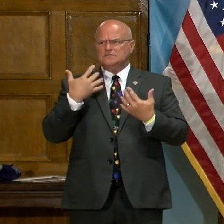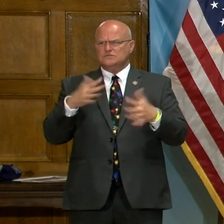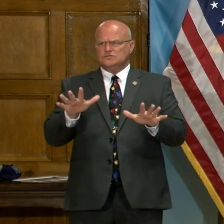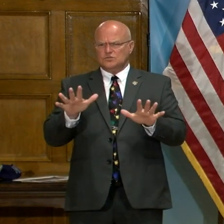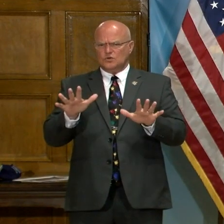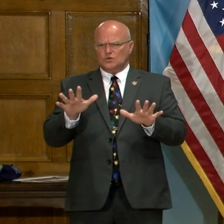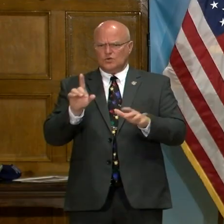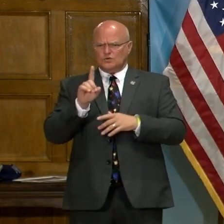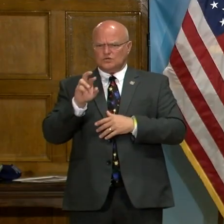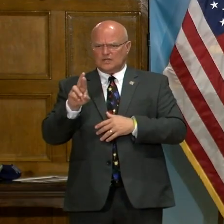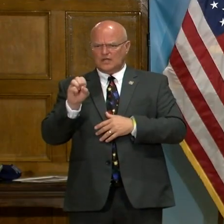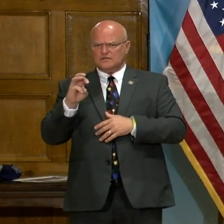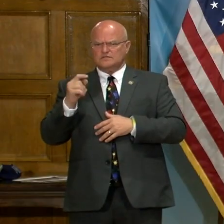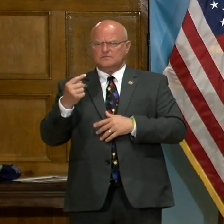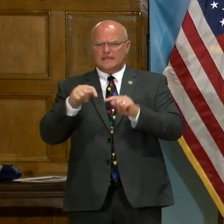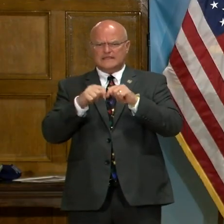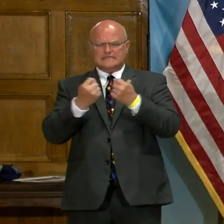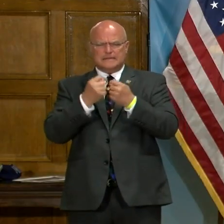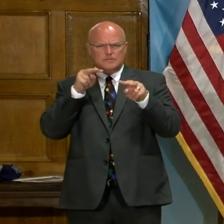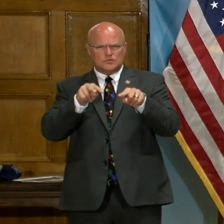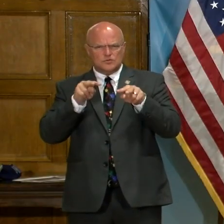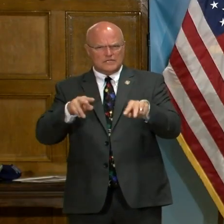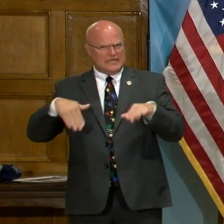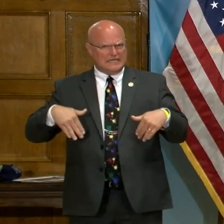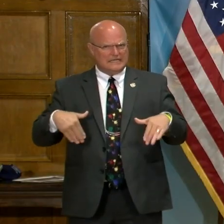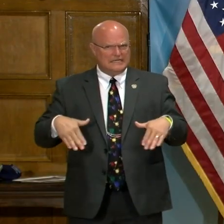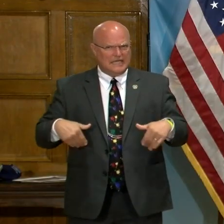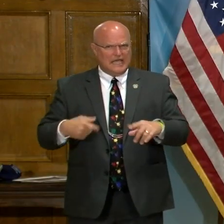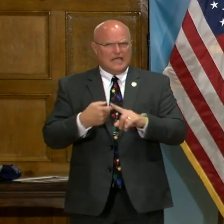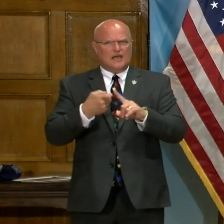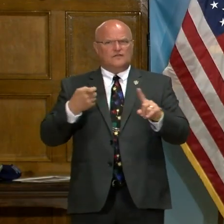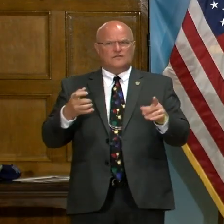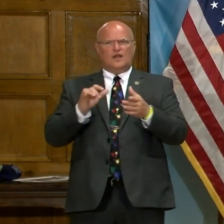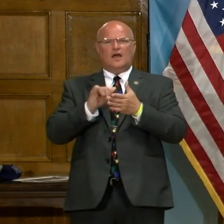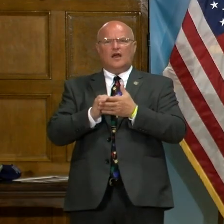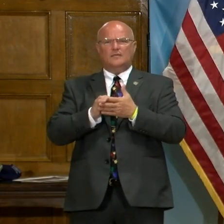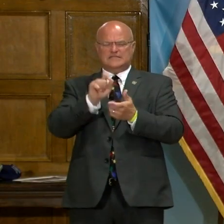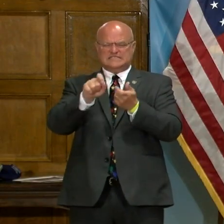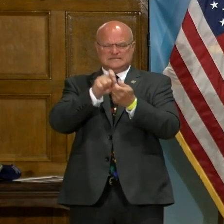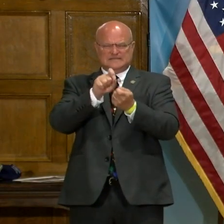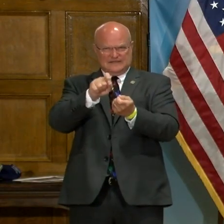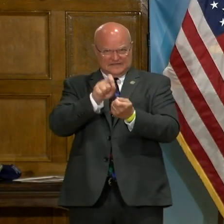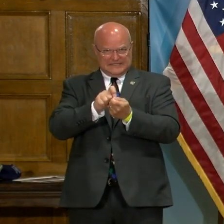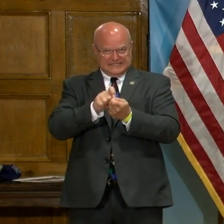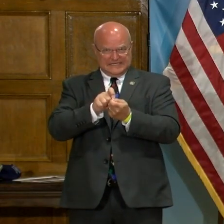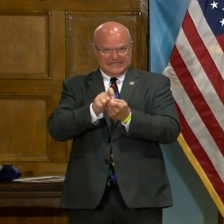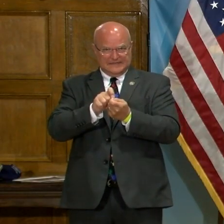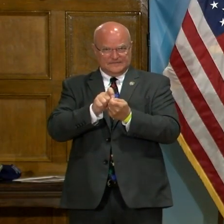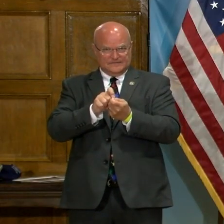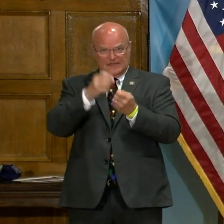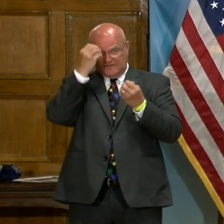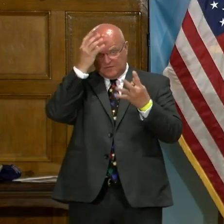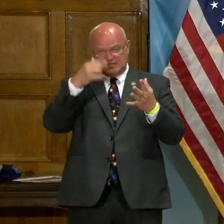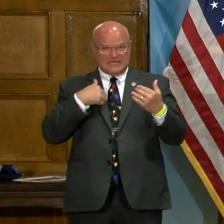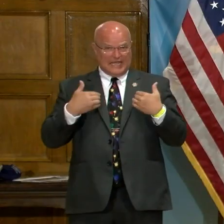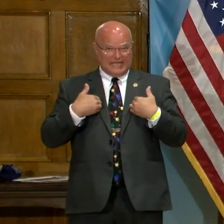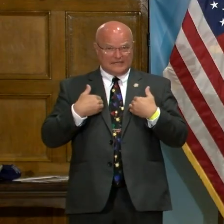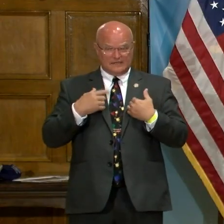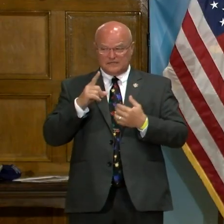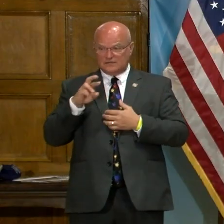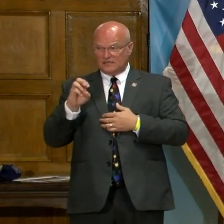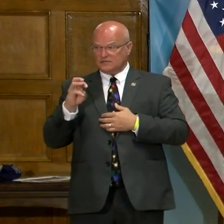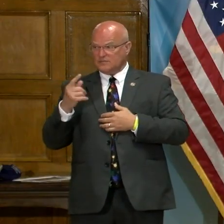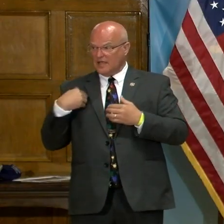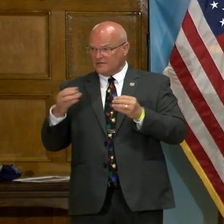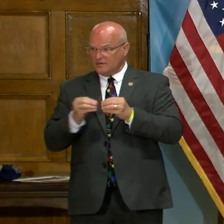know whether Dr. Smith's team has looked at it from the specificity of the information that I had. Dr.